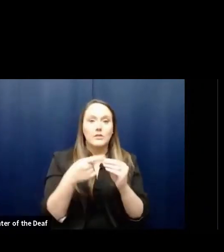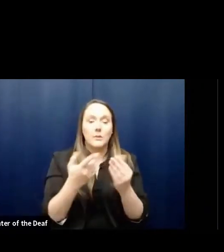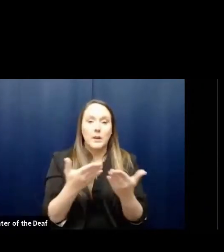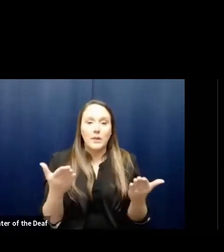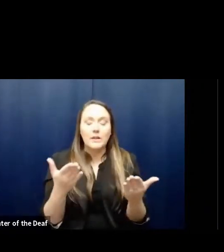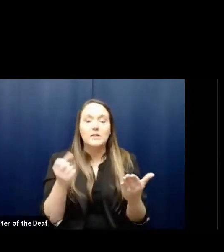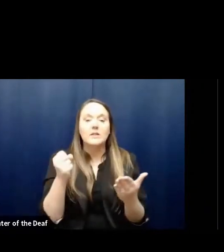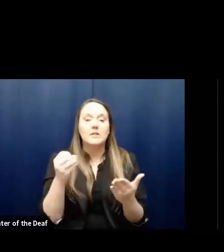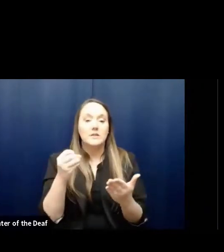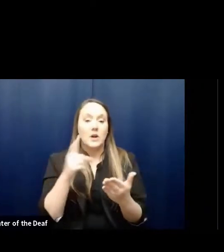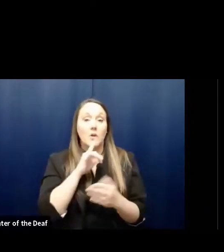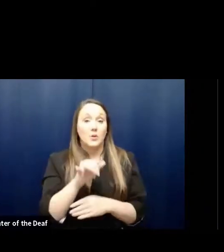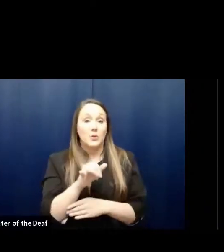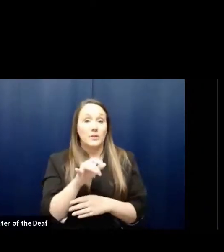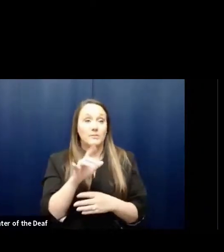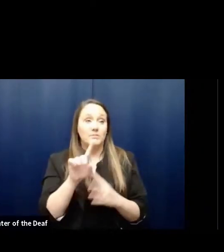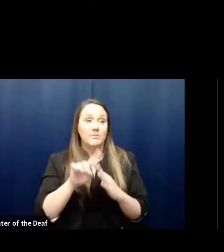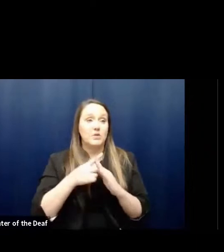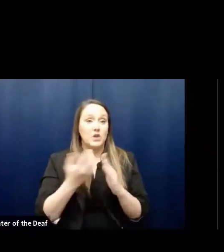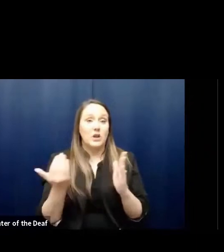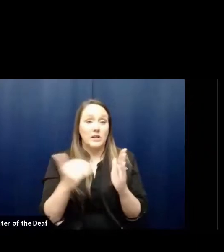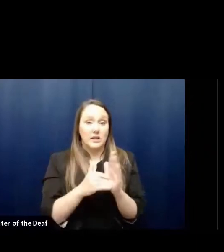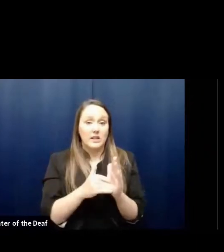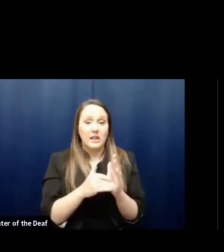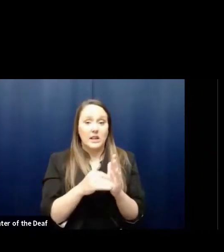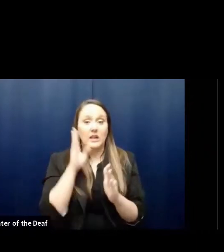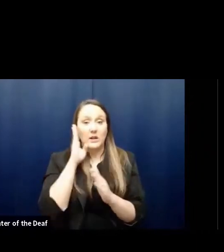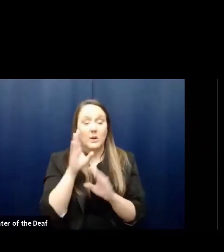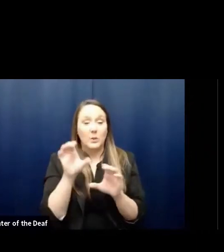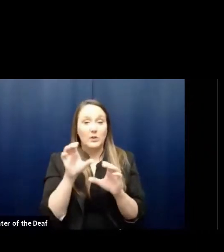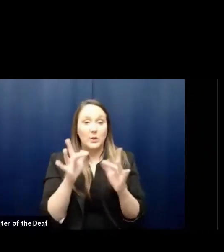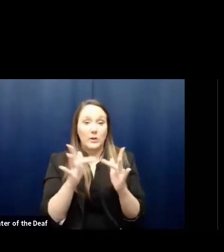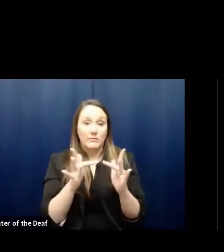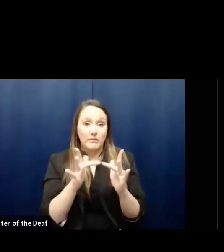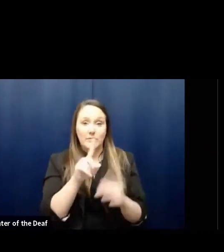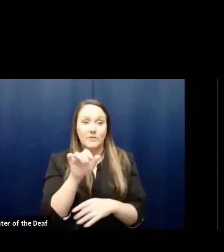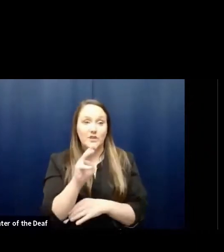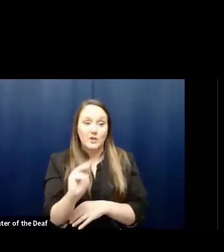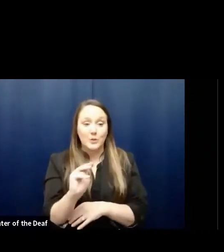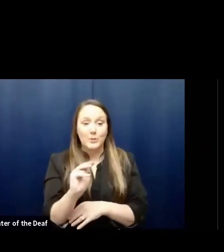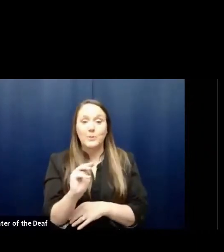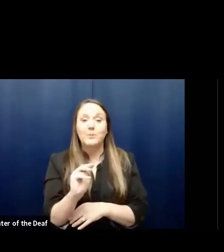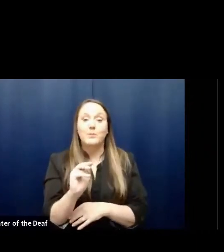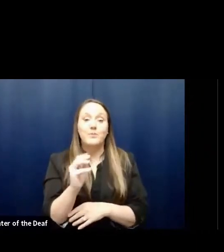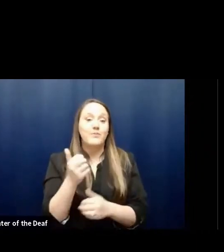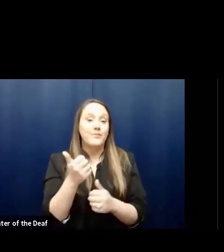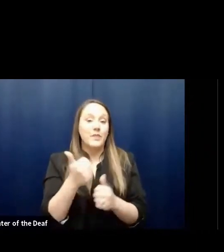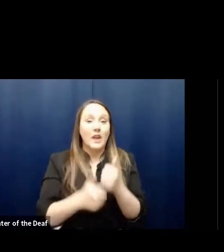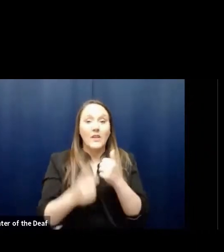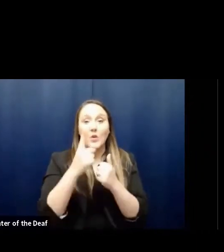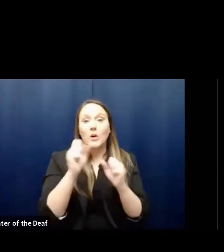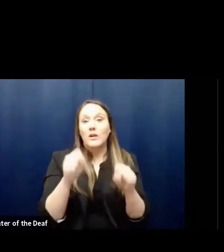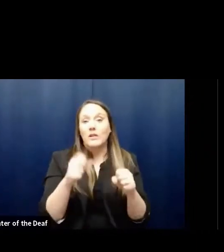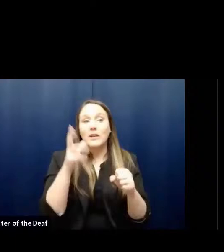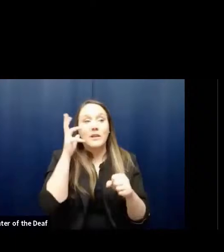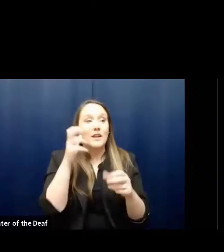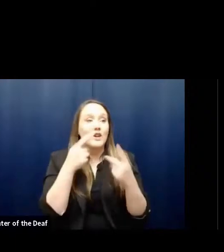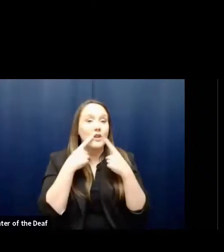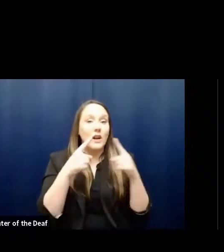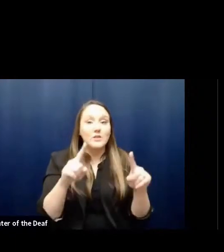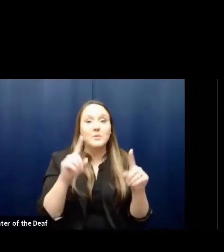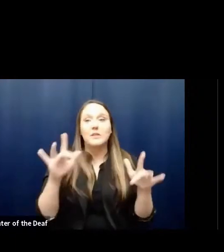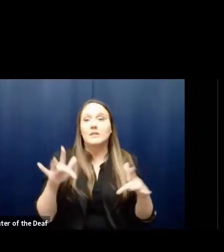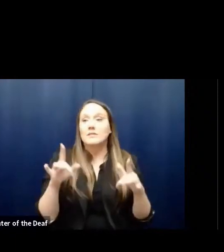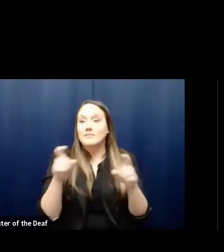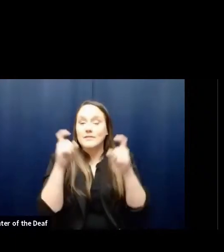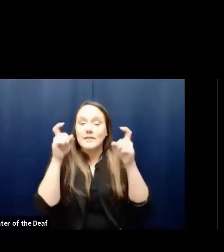So we've reinstituted that. We're doing it virtually. Everybody's going to be able to get on a Zoom and hear announcements and celebrate